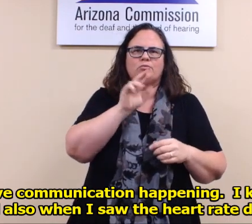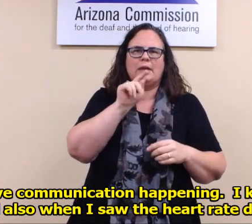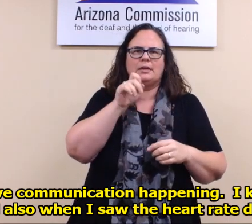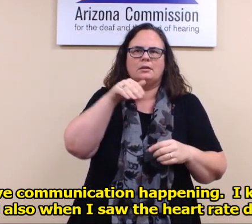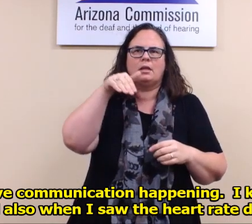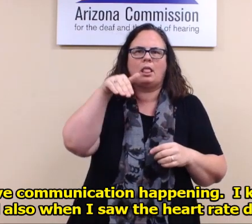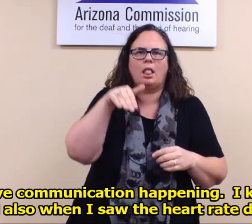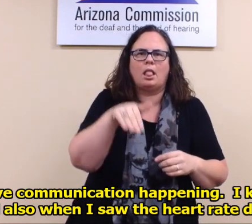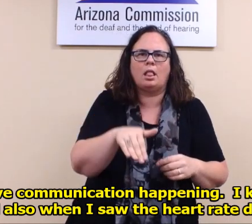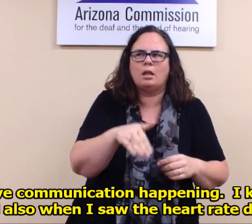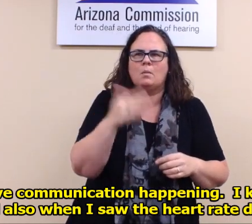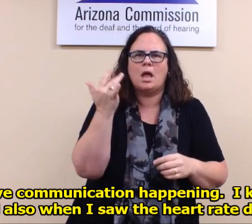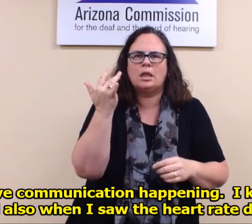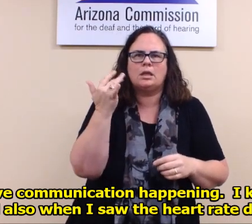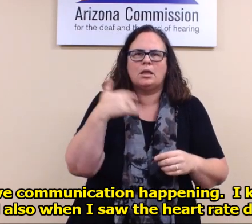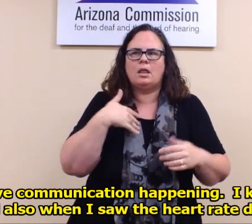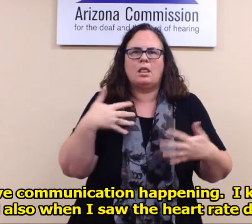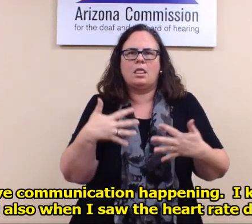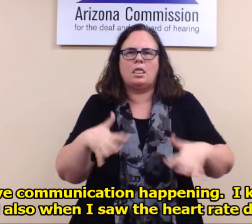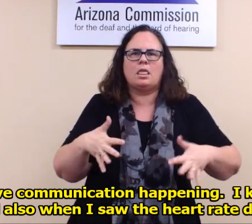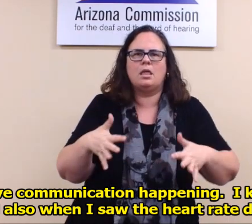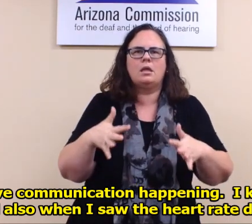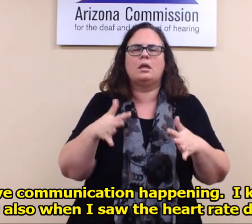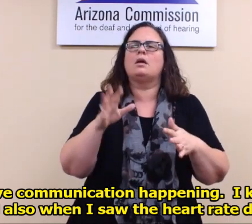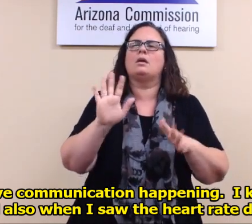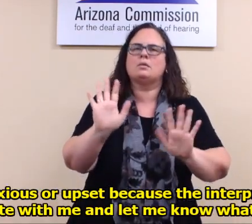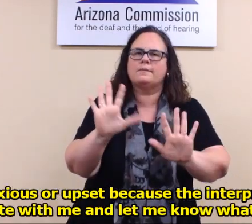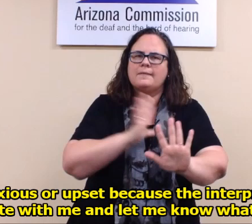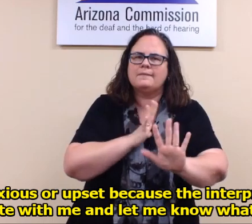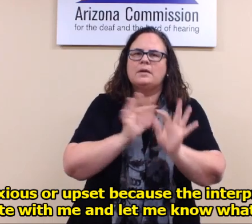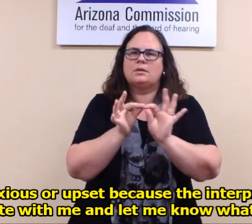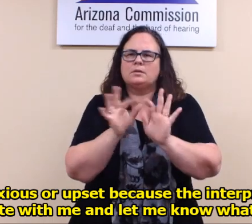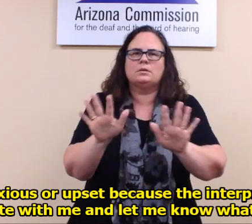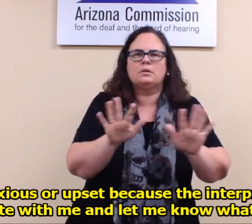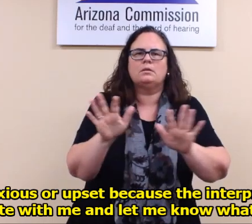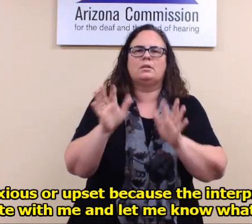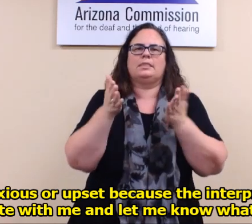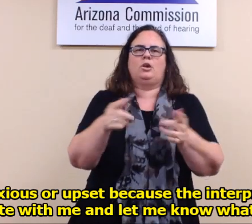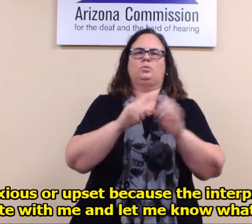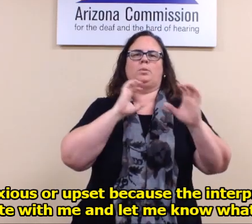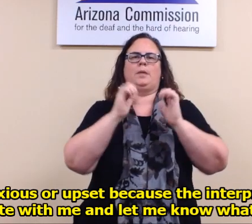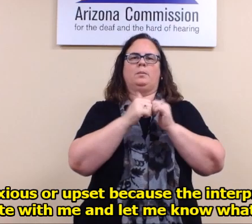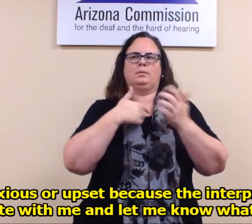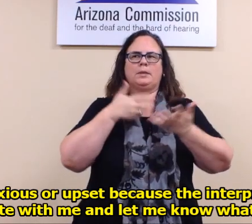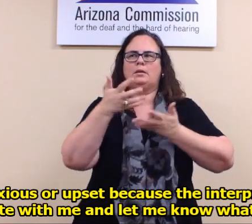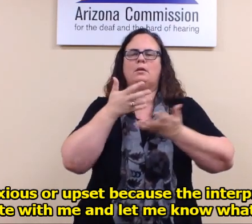on, and also when I saw the heart rate drop a little bit, I didn't get anxious or upset because the interpreter was there to